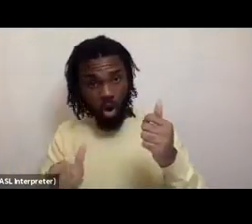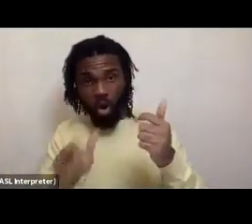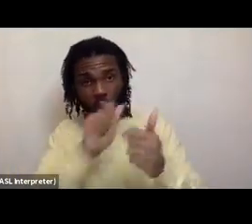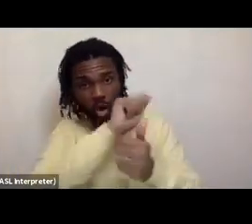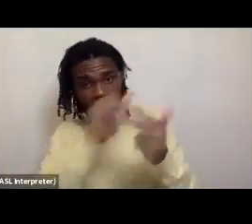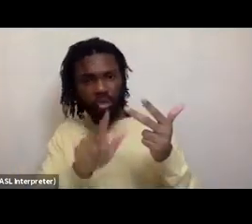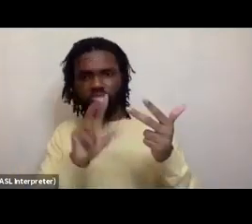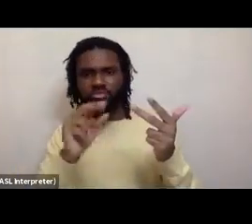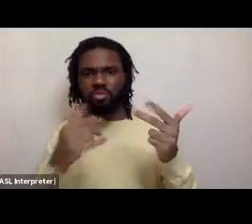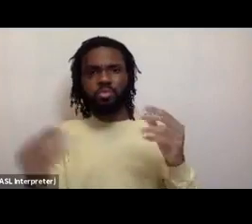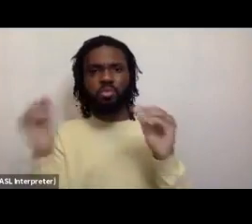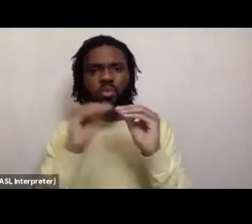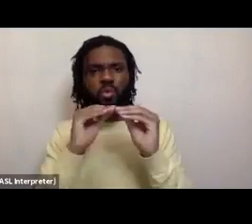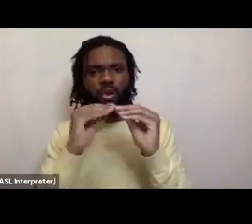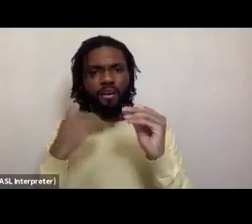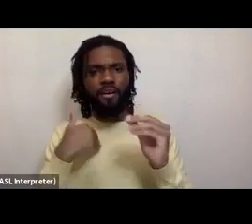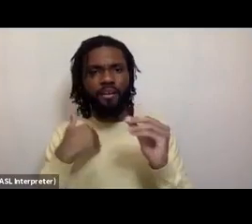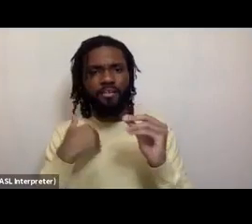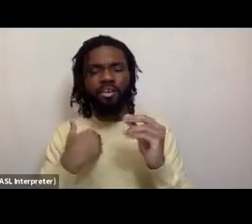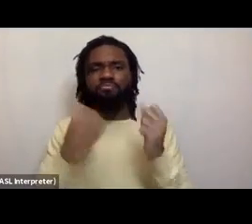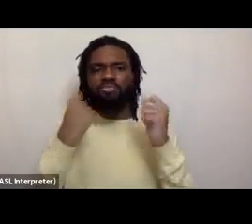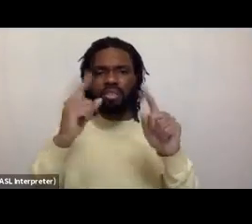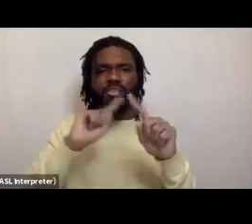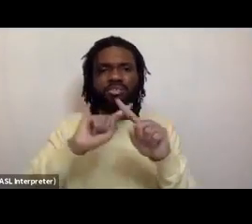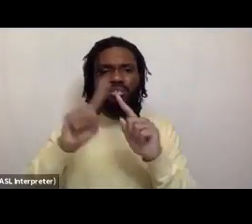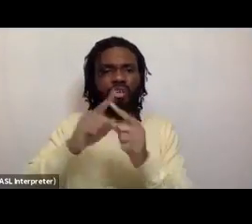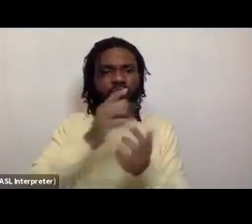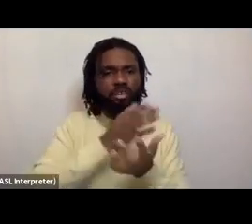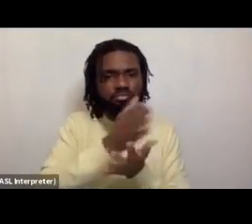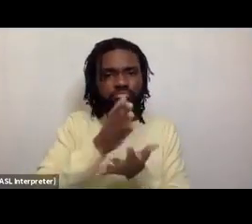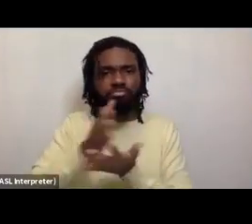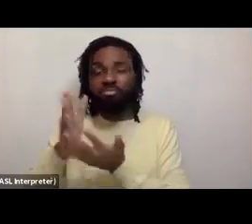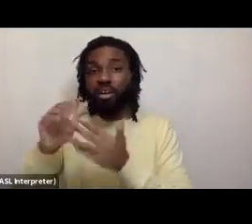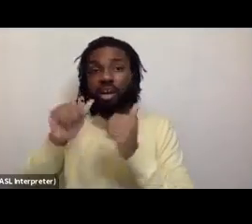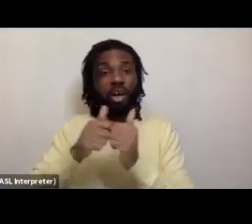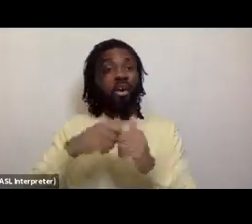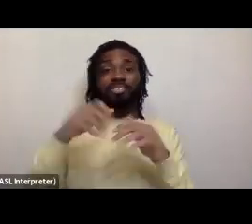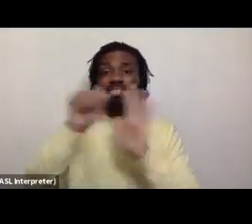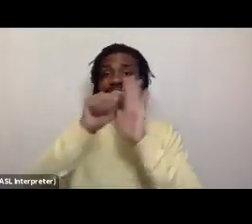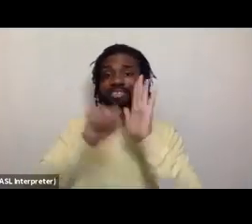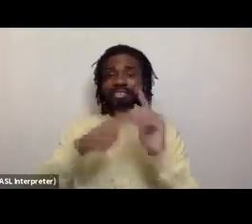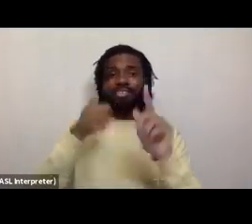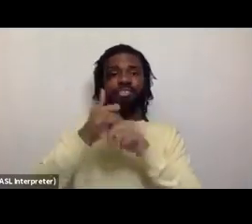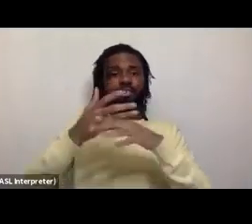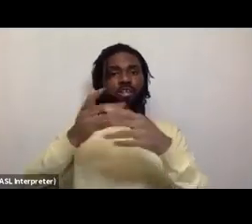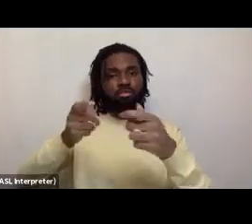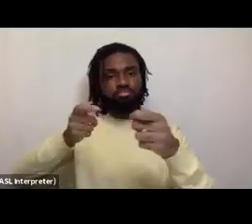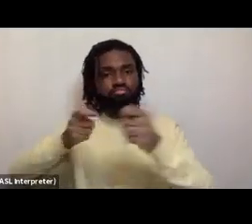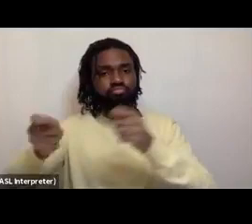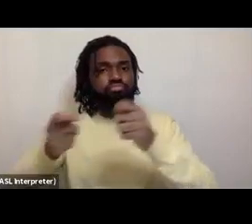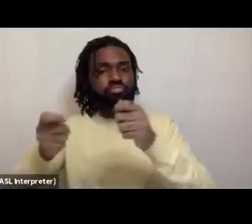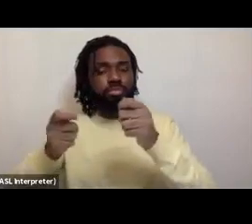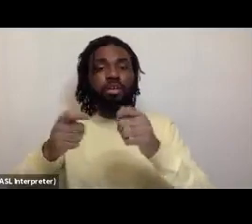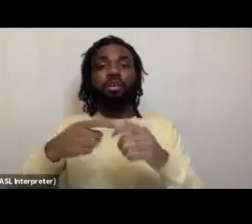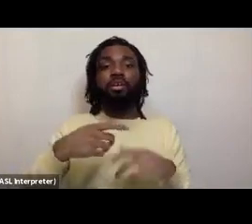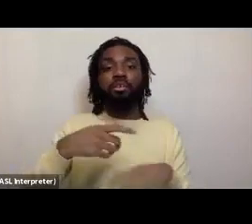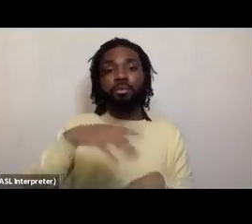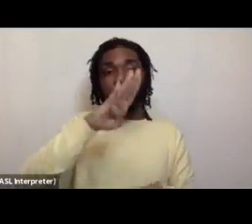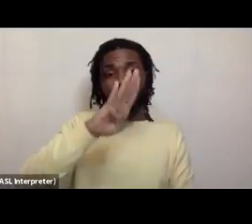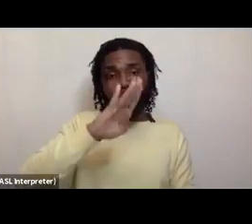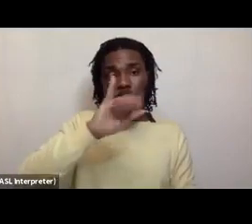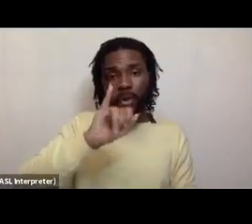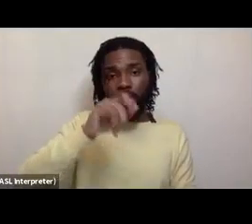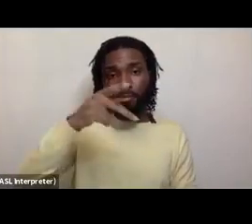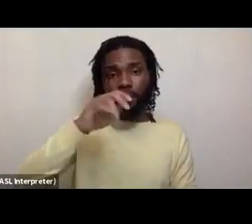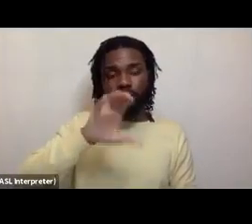ways that the state exerts carceral control over BIPOC, so Black, Indigenous, people of color,